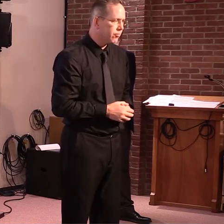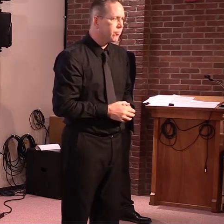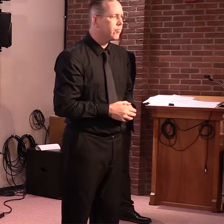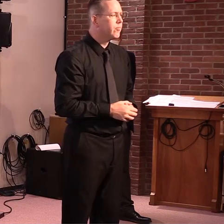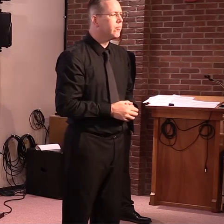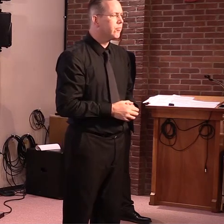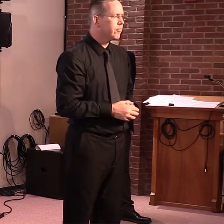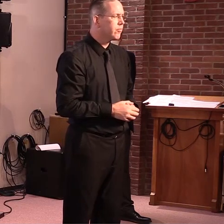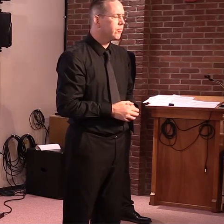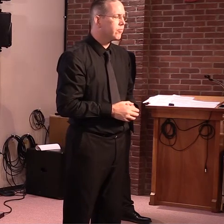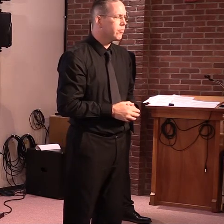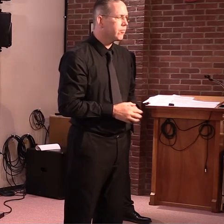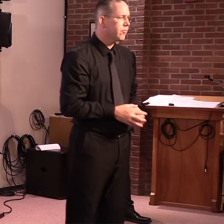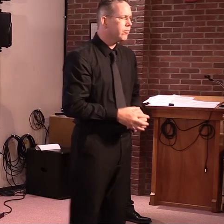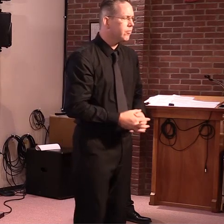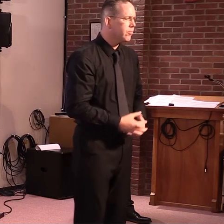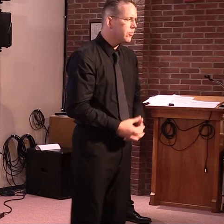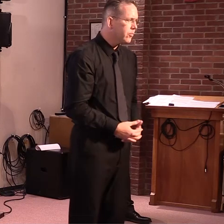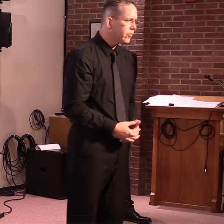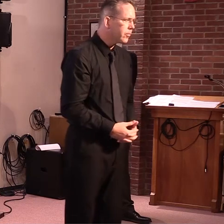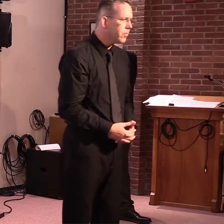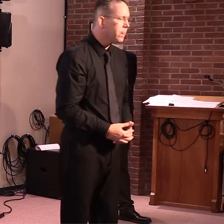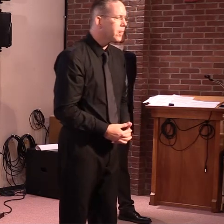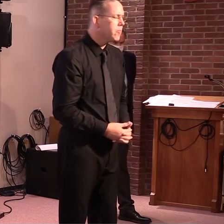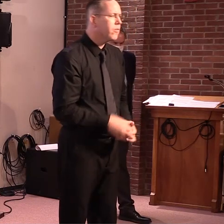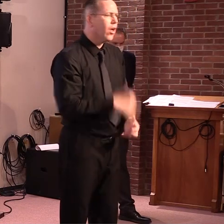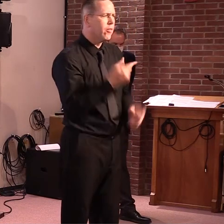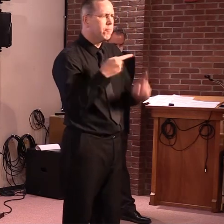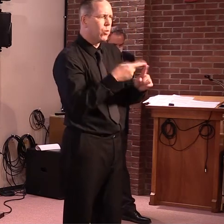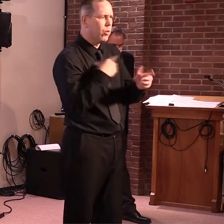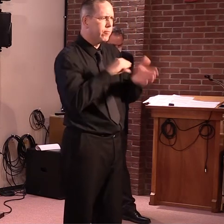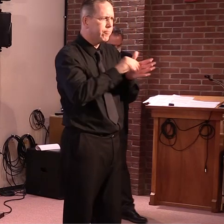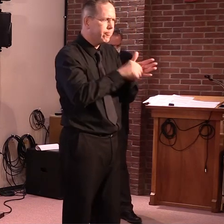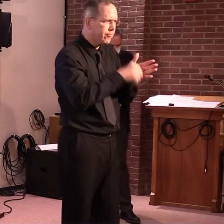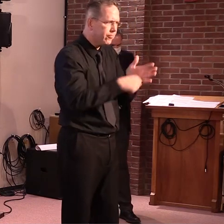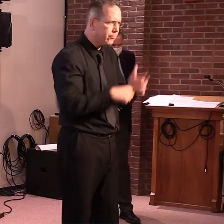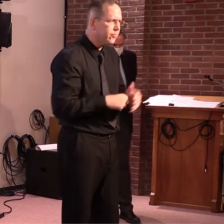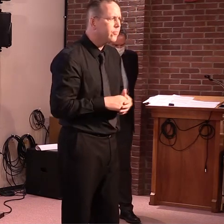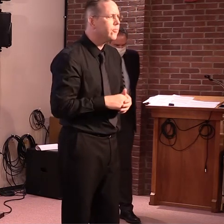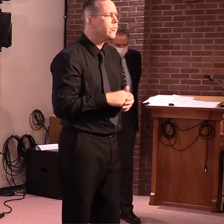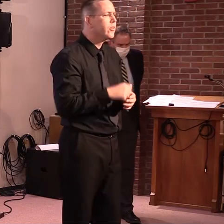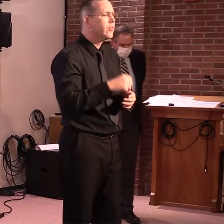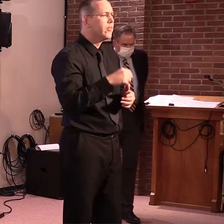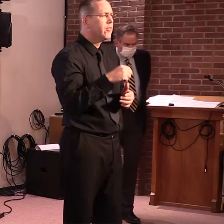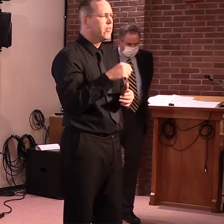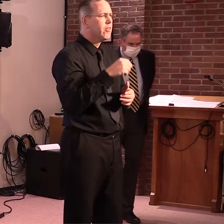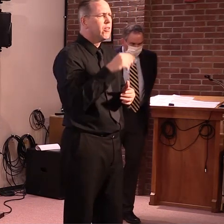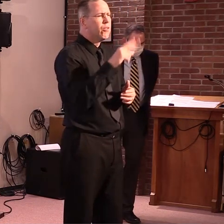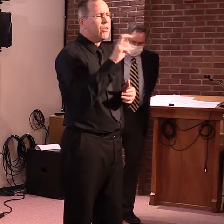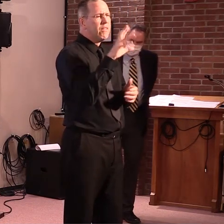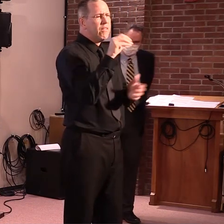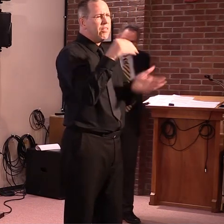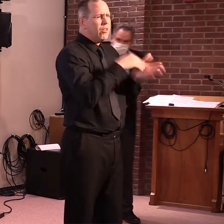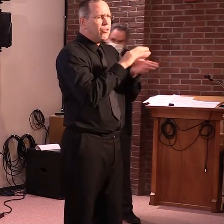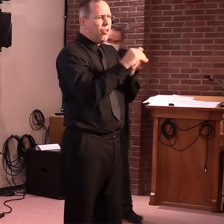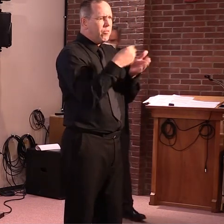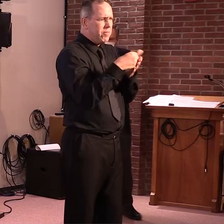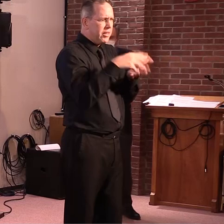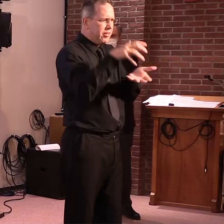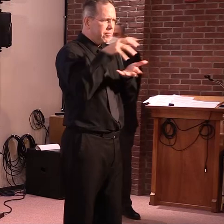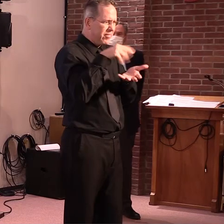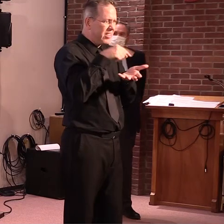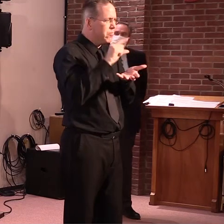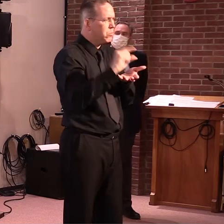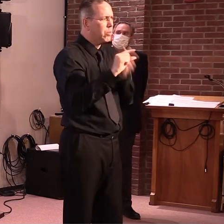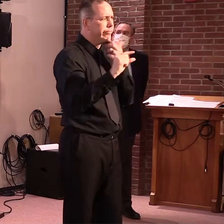little bit important. It's a small amount of money, it's about $250,000, but it capitalizes what is called a housing